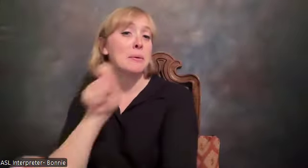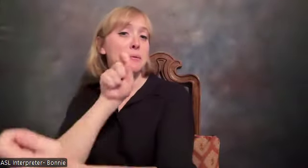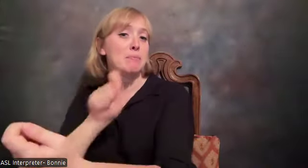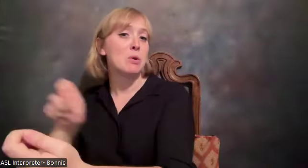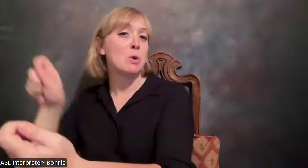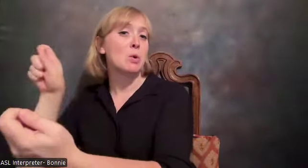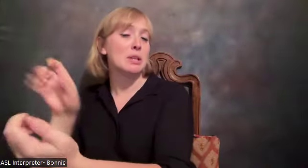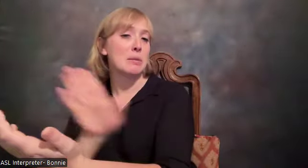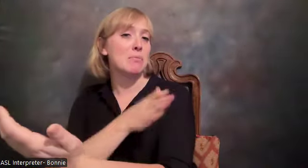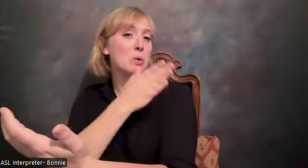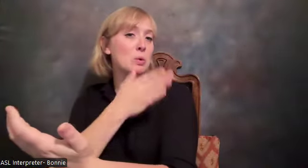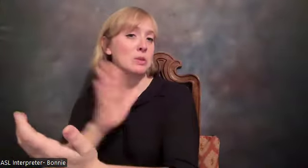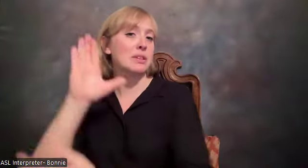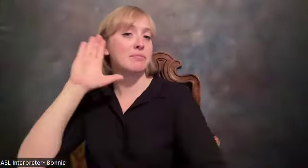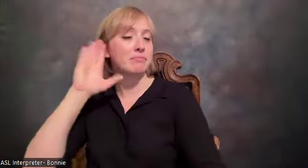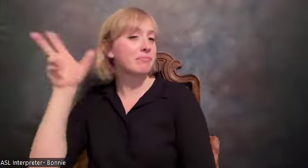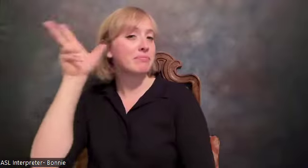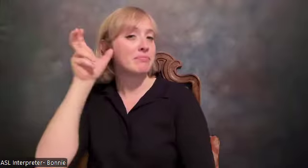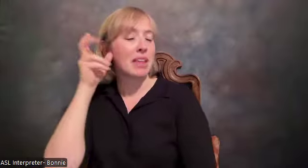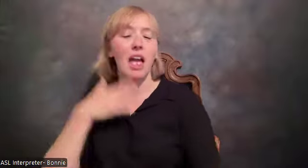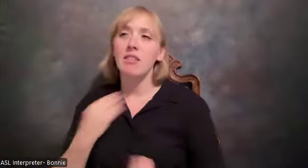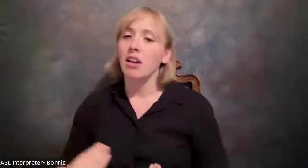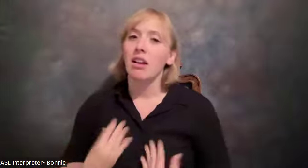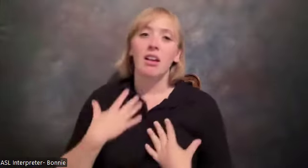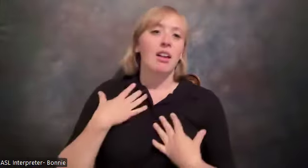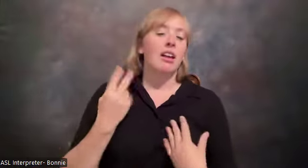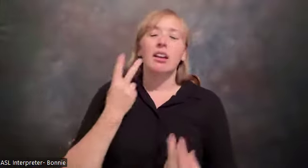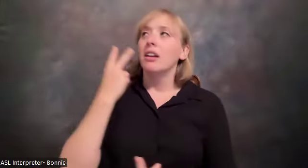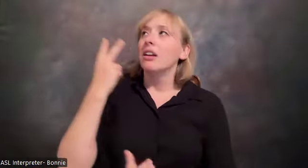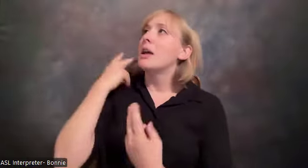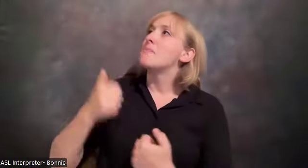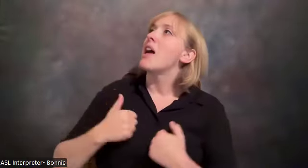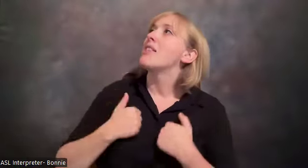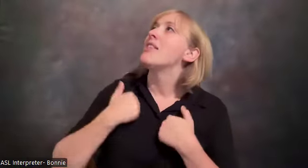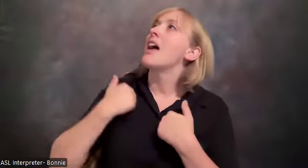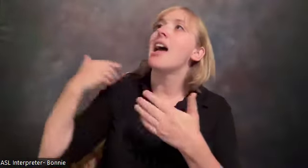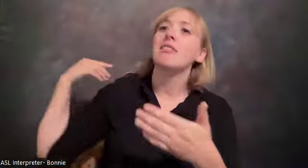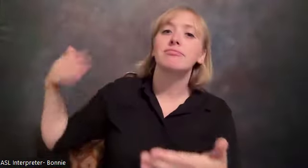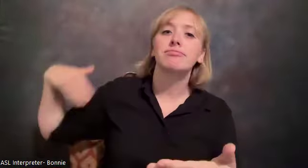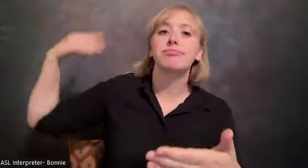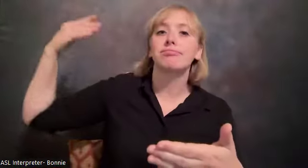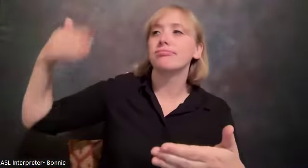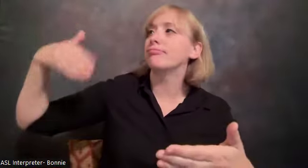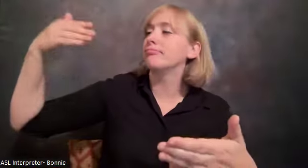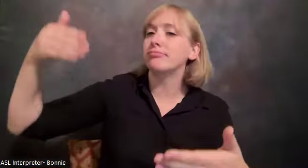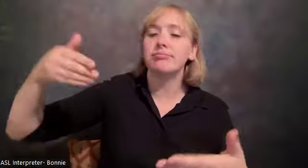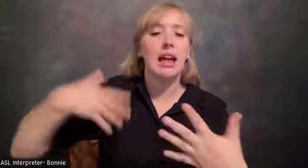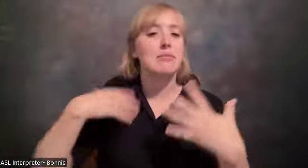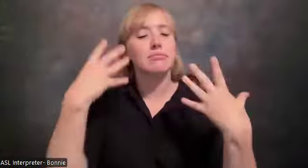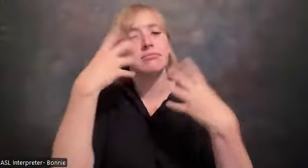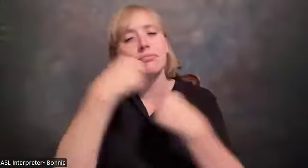the music that they're playing, I'm awash with memories of my life at different periods of my life, and I'm just loving